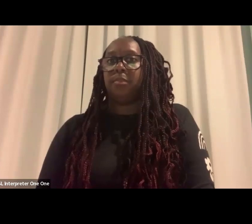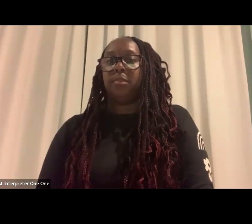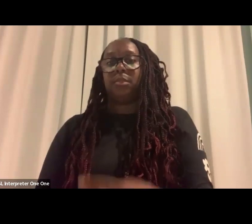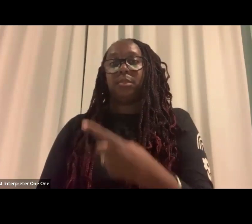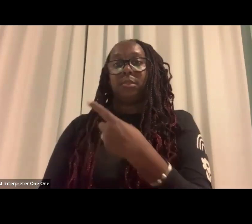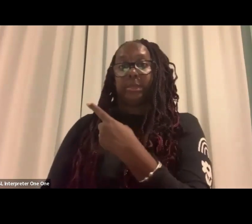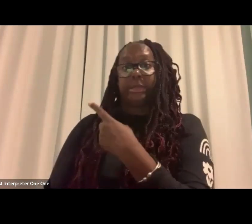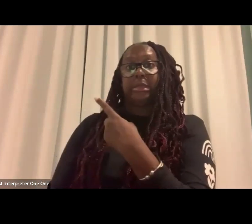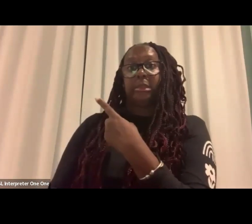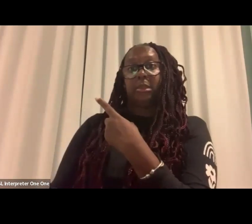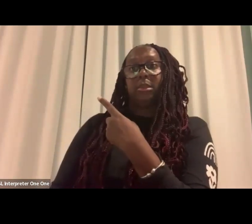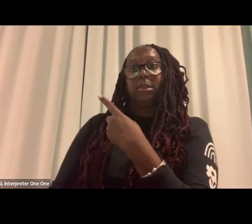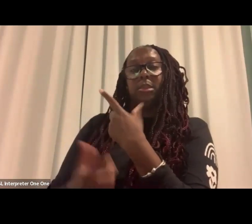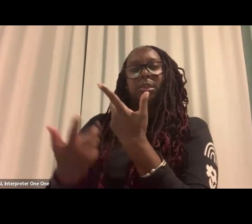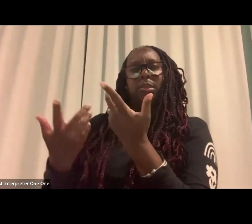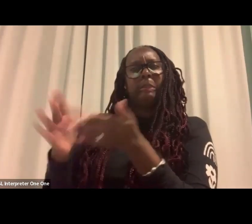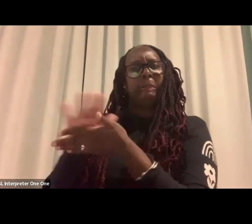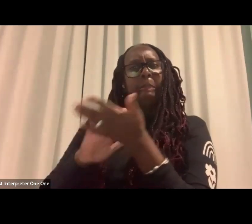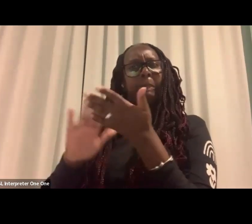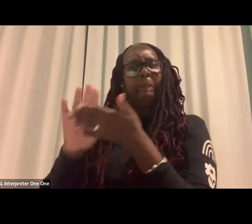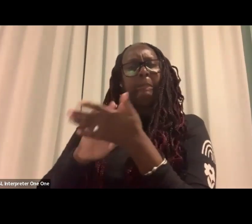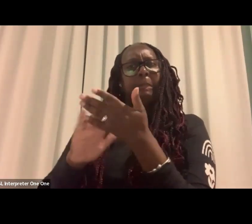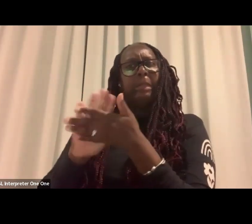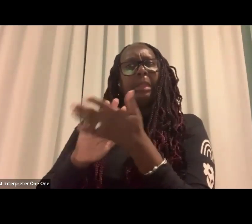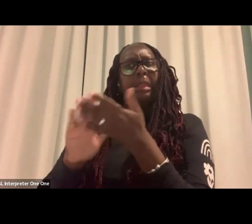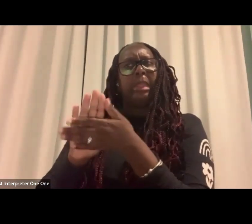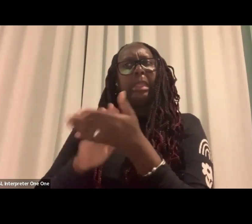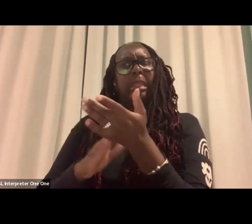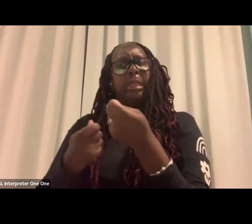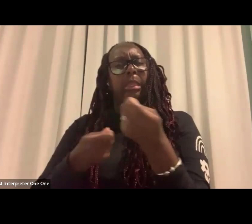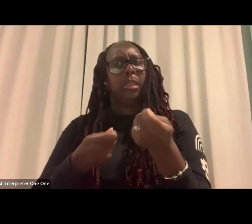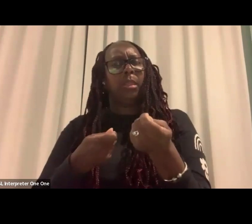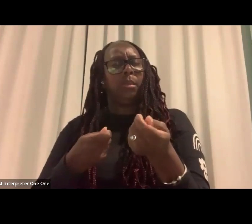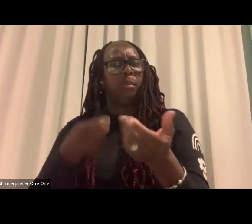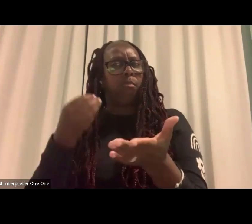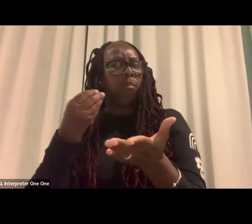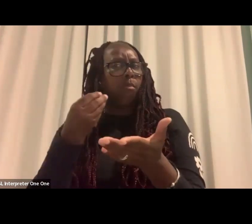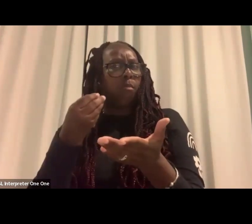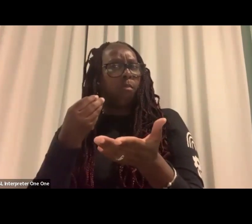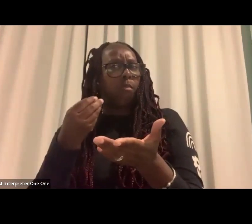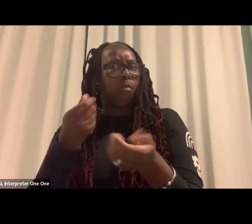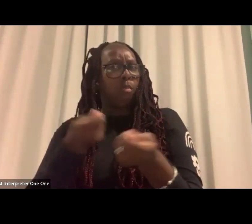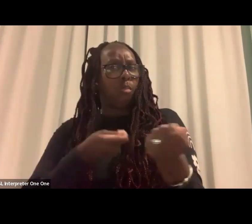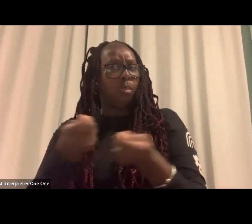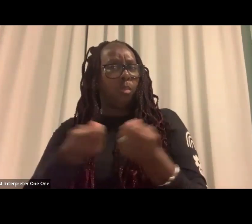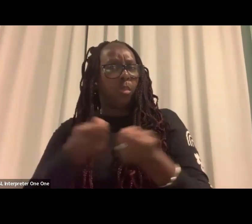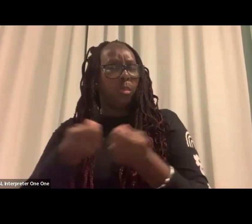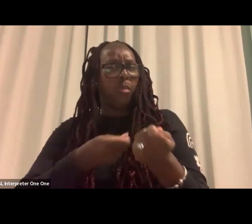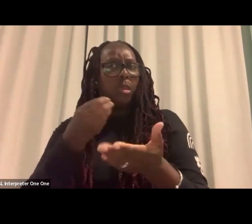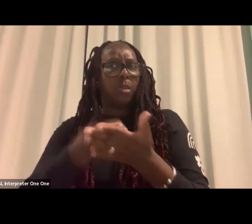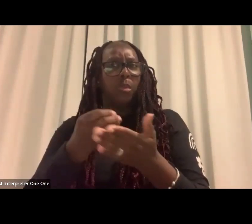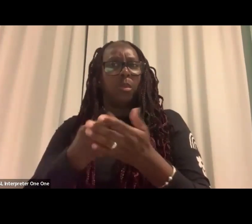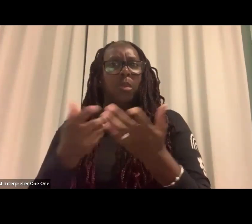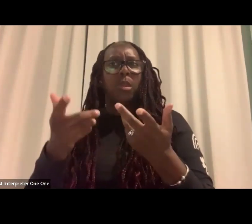the regenerative economy and distributive economy that Donald is focusing. So it seeks